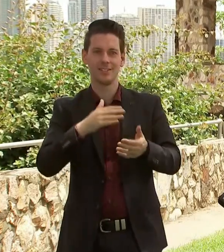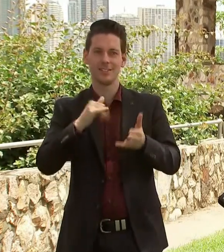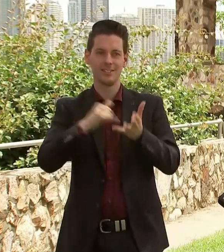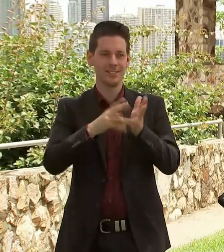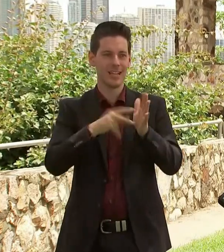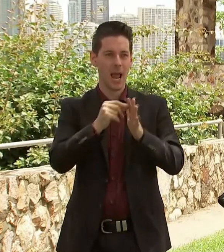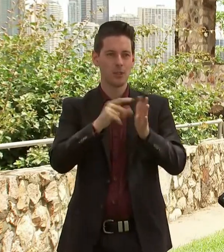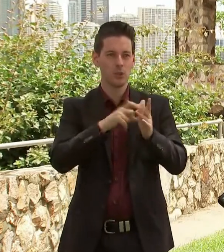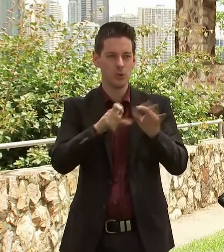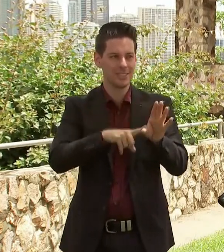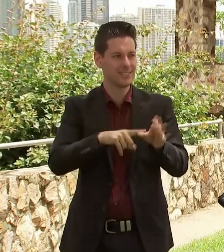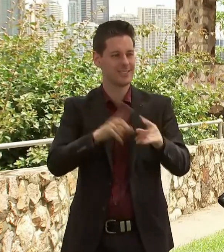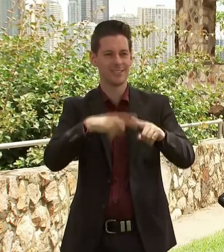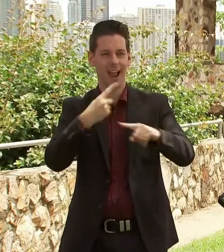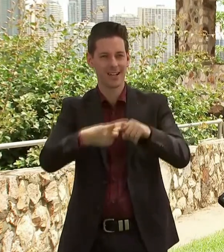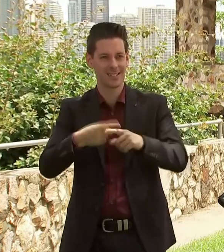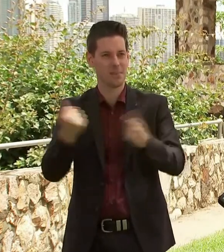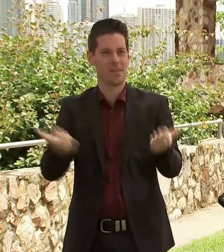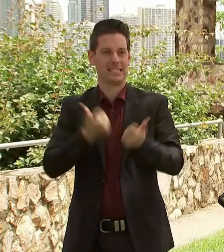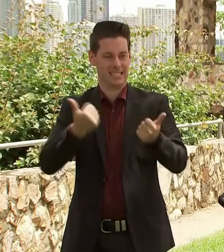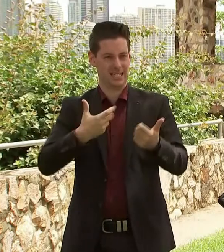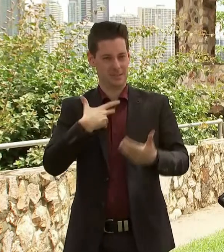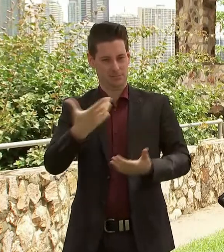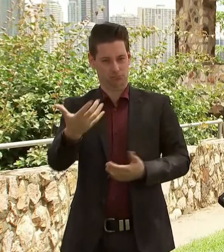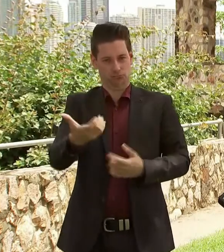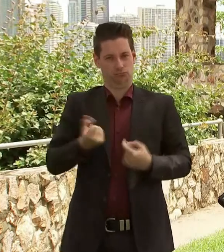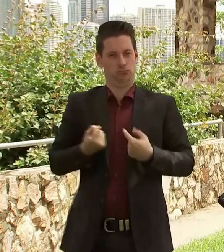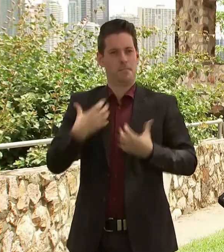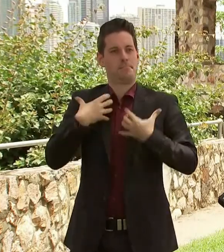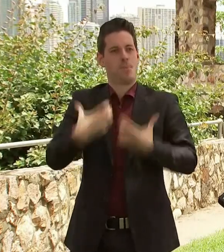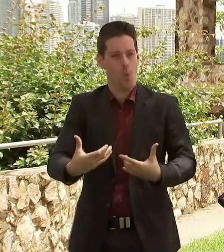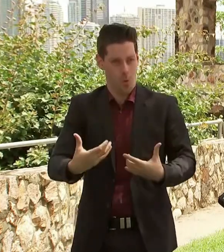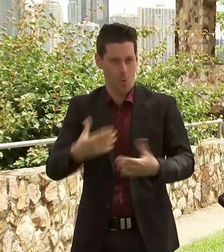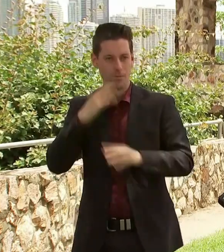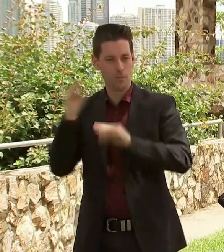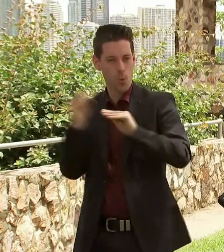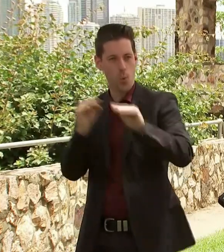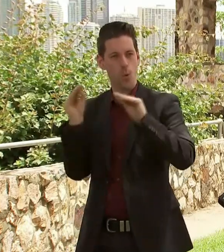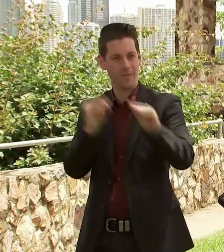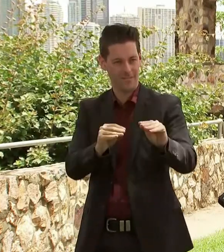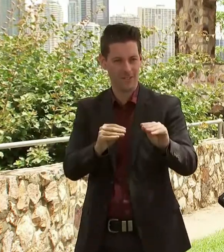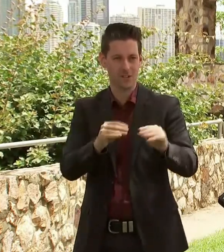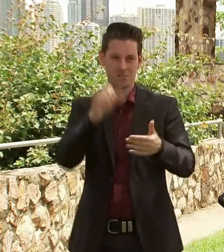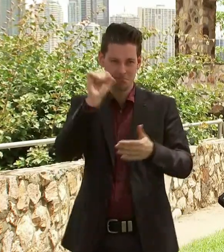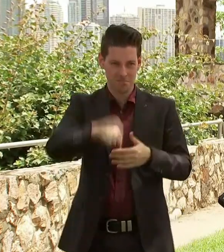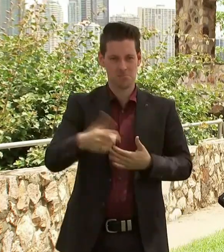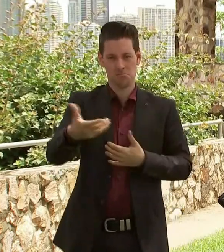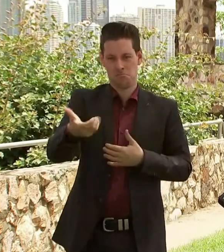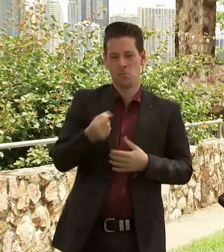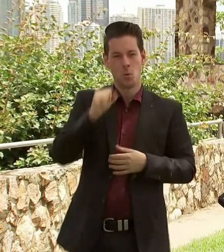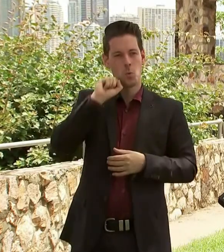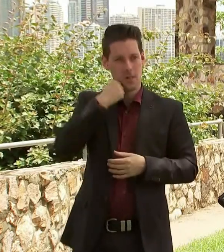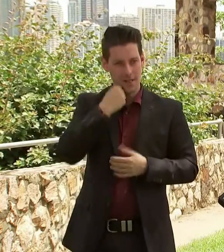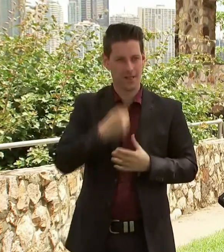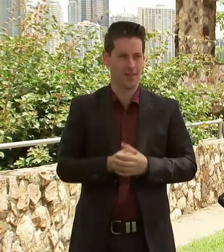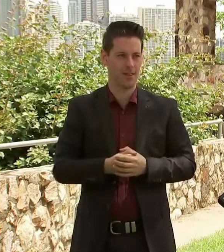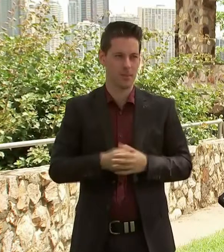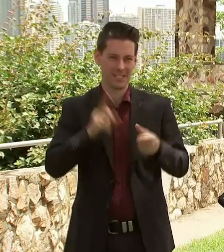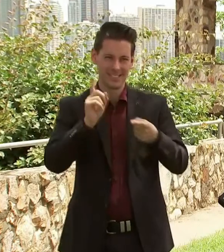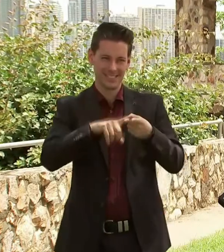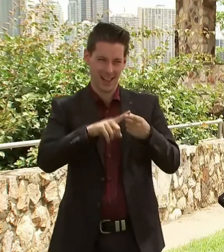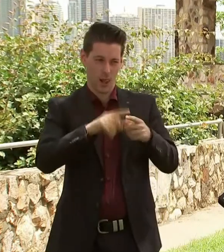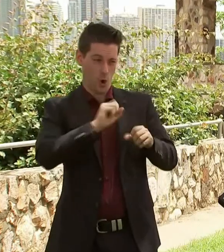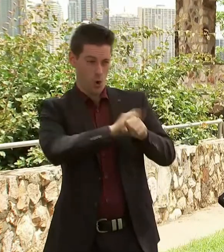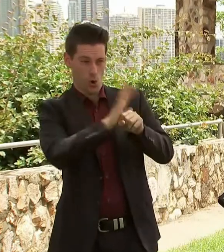of things, land tax and so on. So I'll give you an update later in the week, but there will probably be a revenue increase, but of course we're still dealing with the cost of